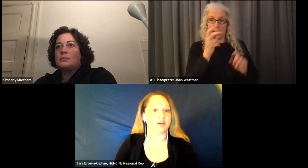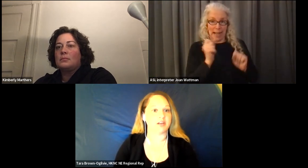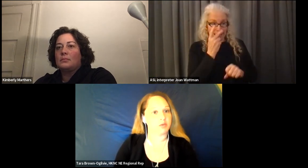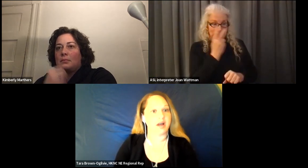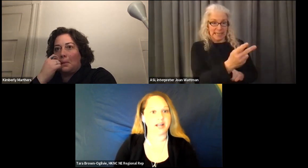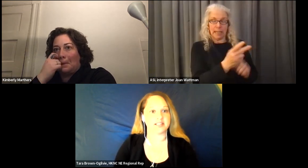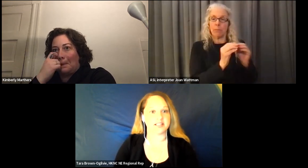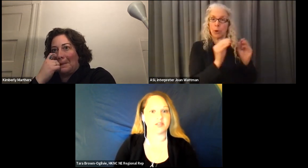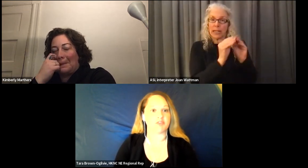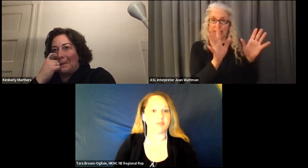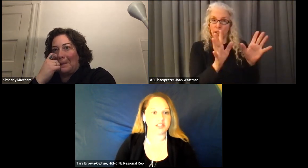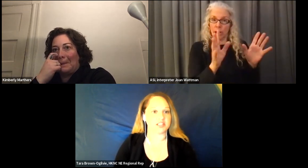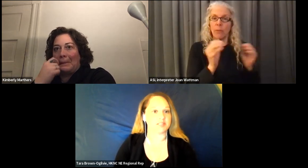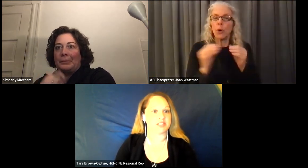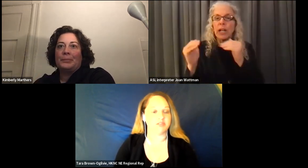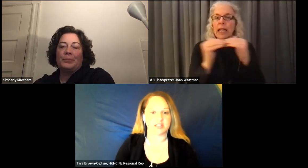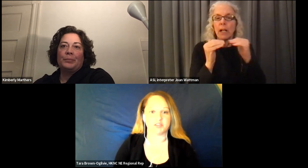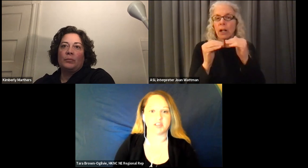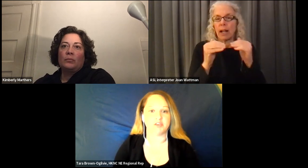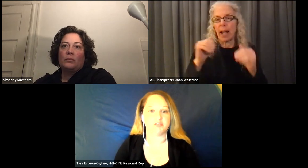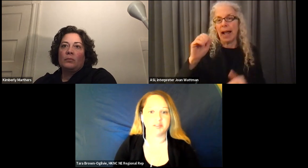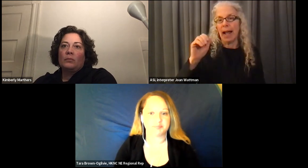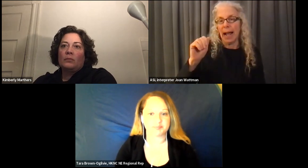provide better equal access to information